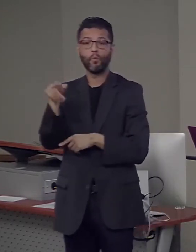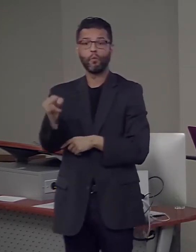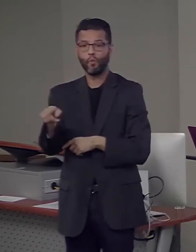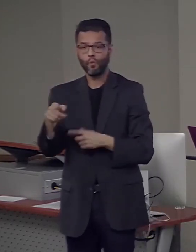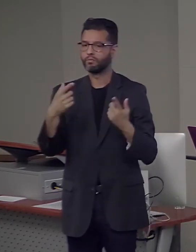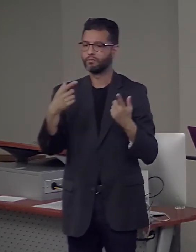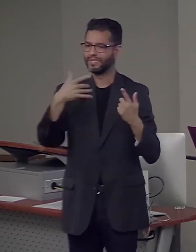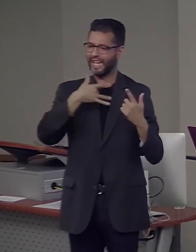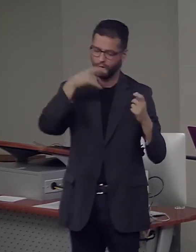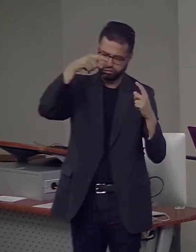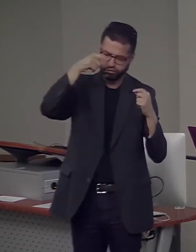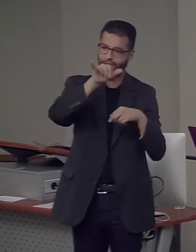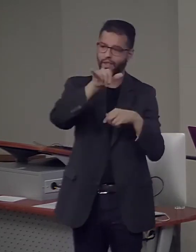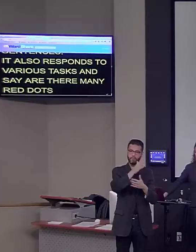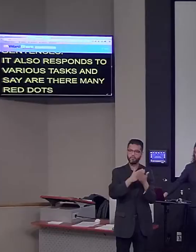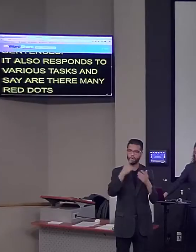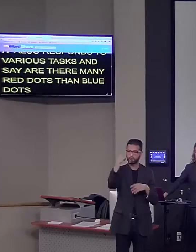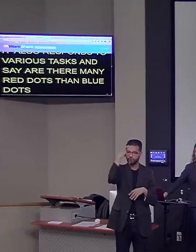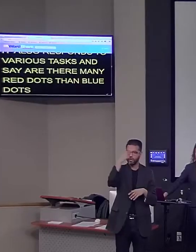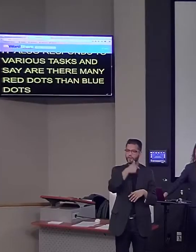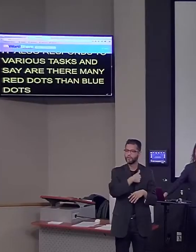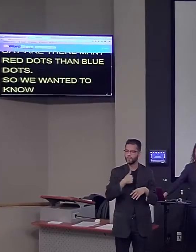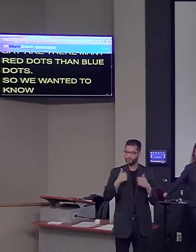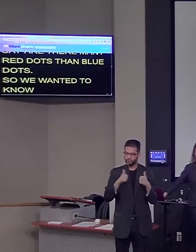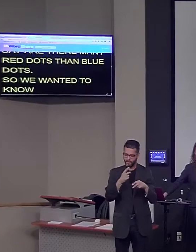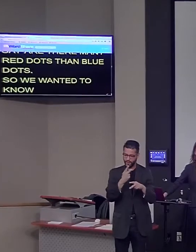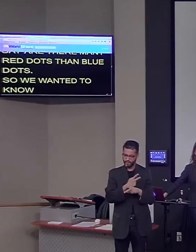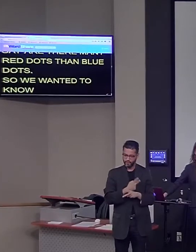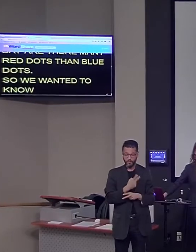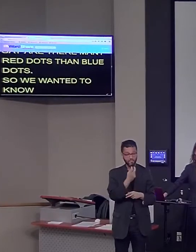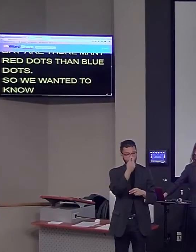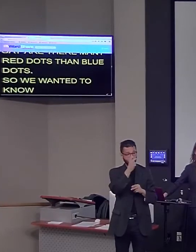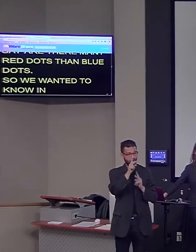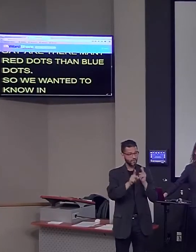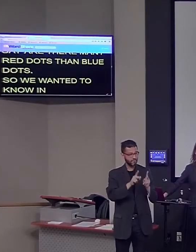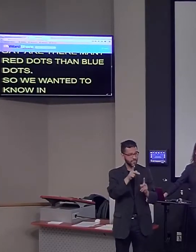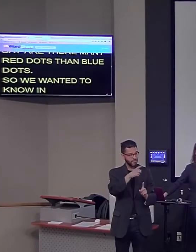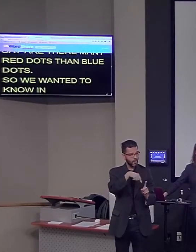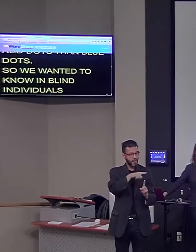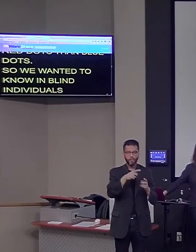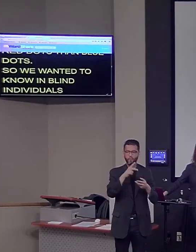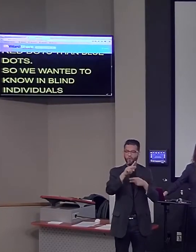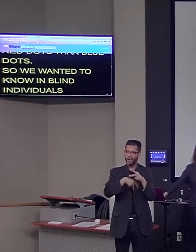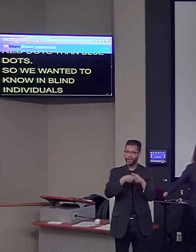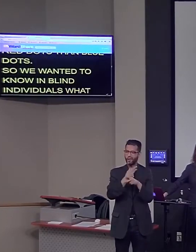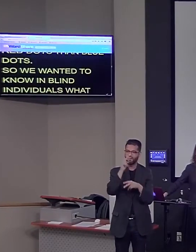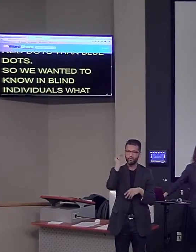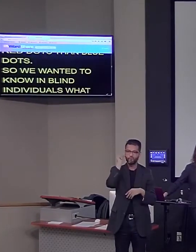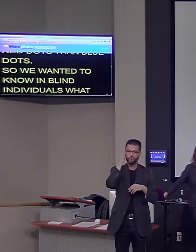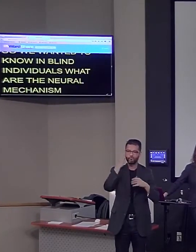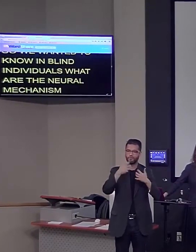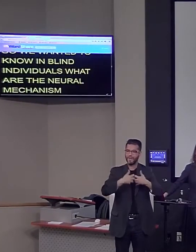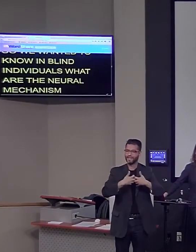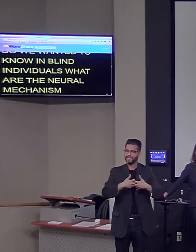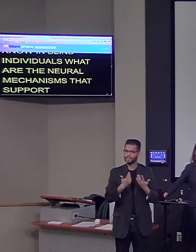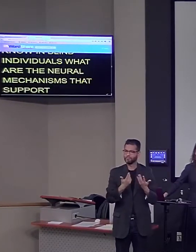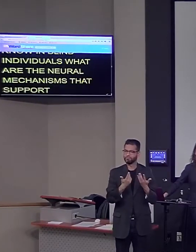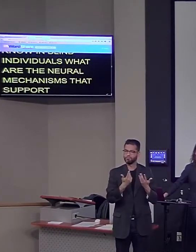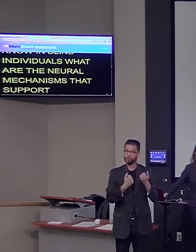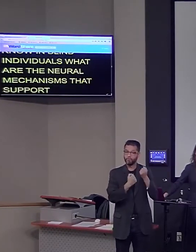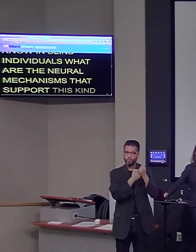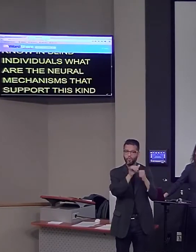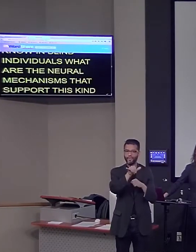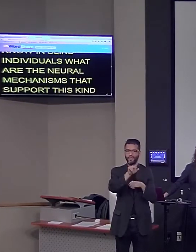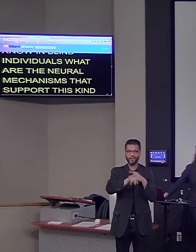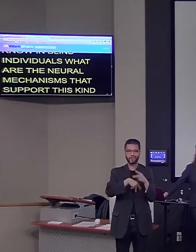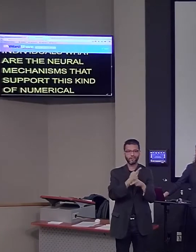So we wanted to know, in blind individuals, what are the neural mechanisms that support this kind of numerical reasoning? And